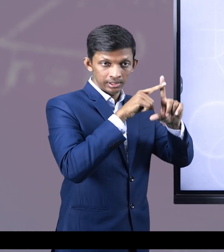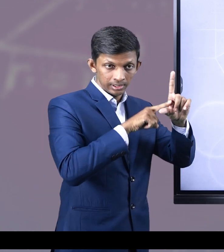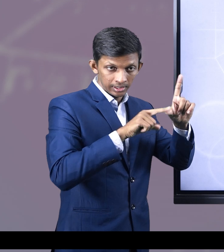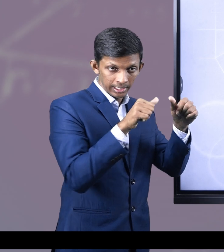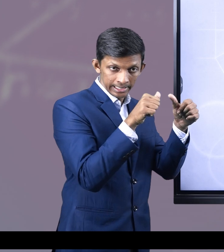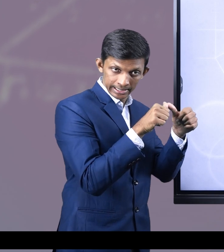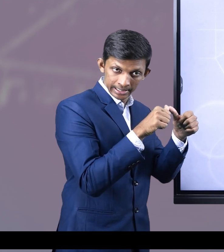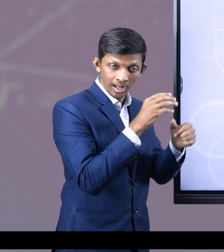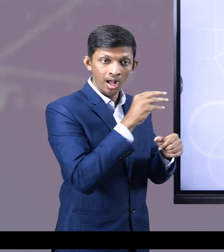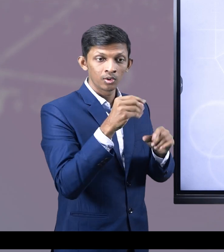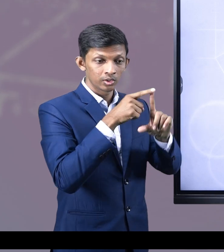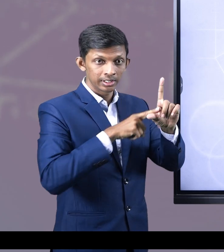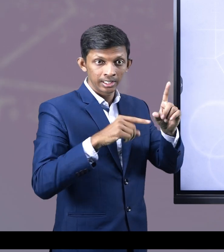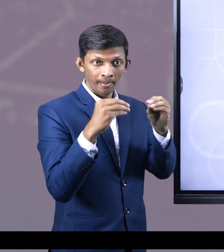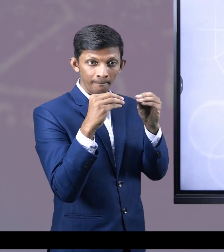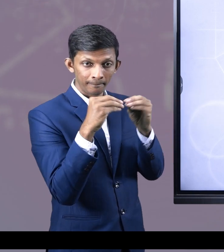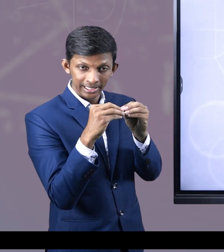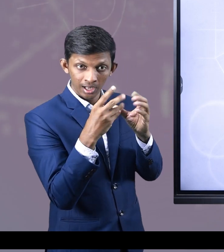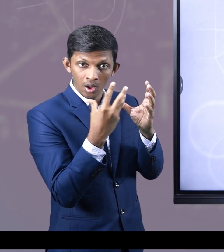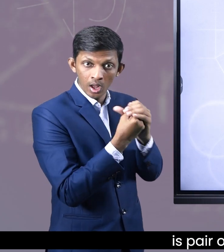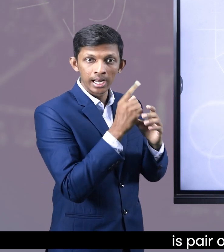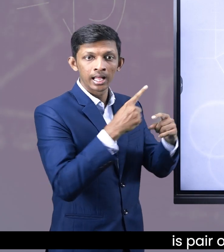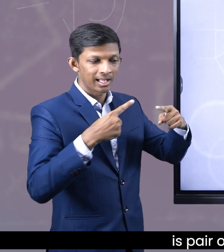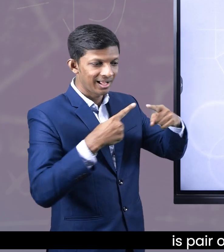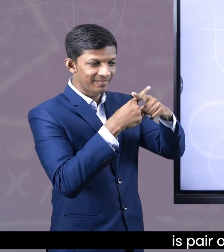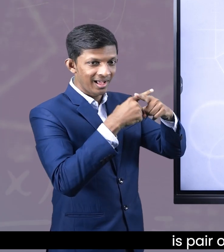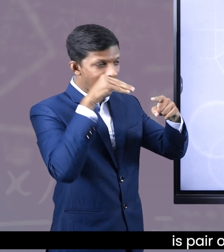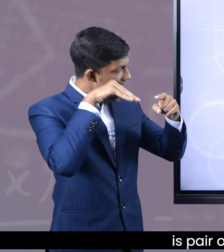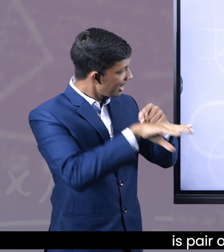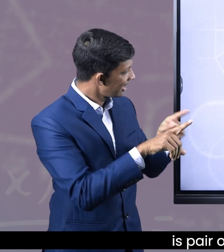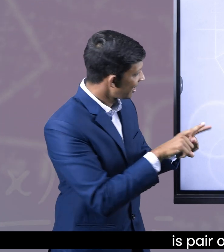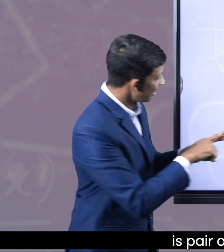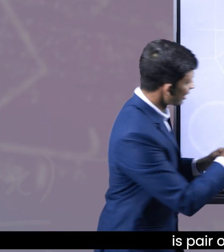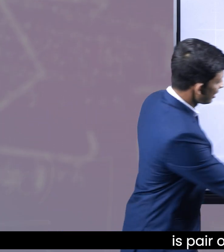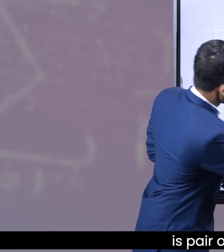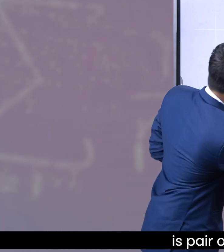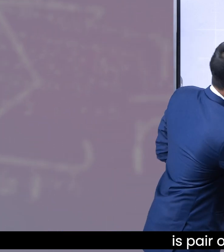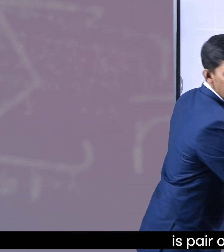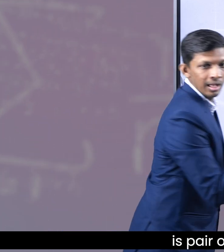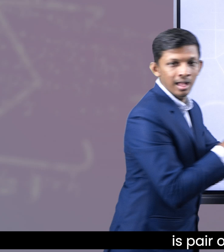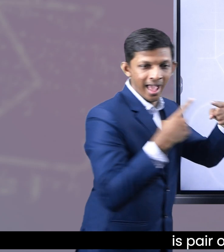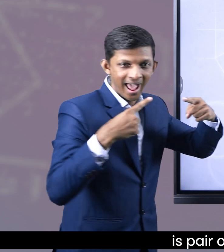angle A and angle B is pair of vertically opposite angles.